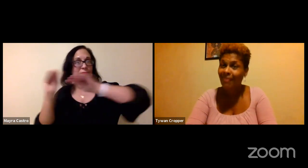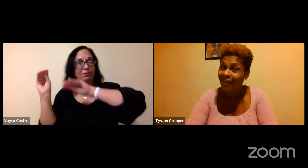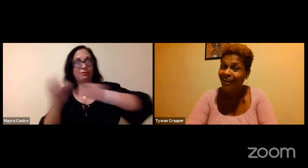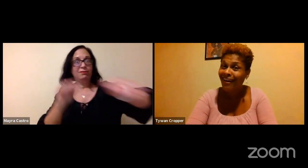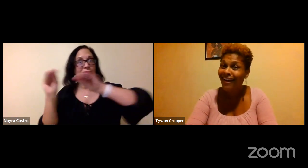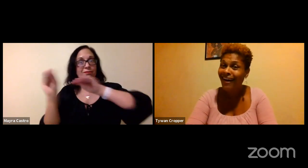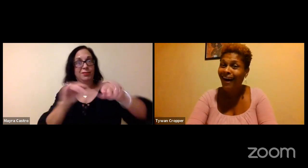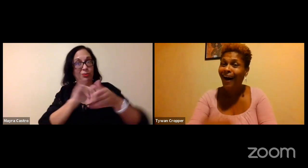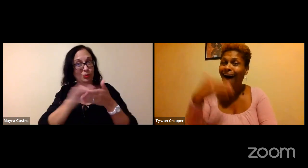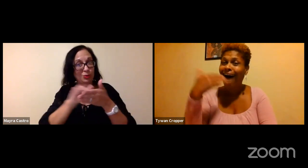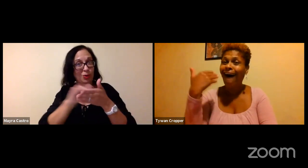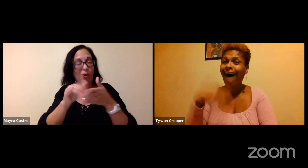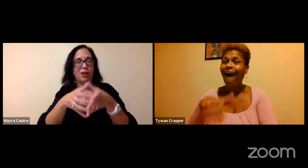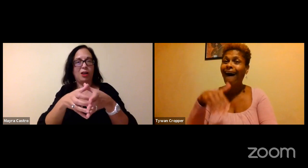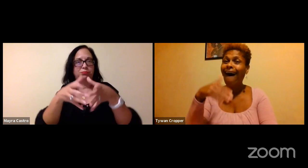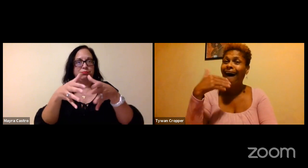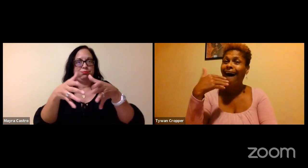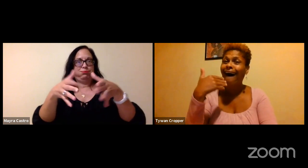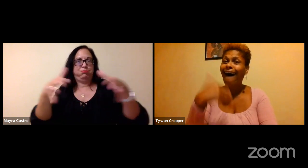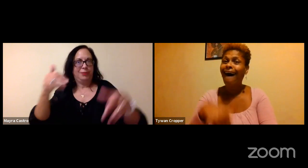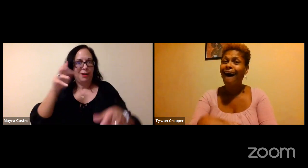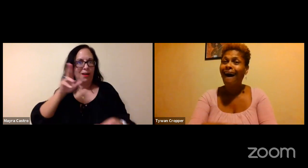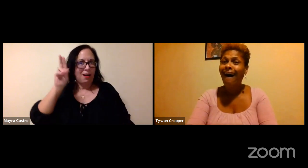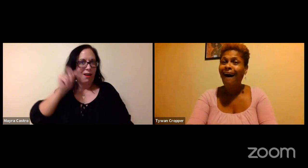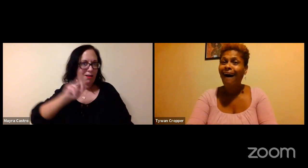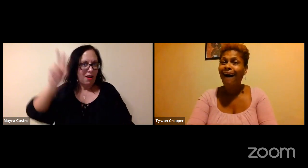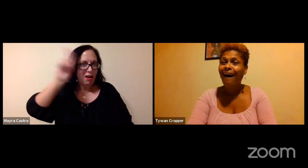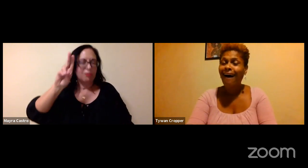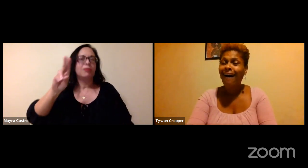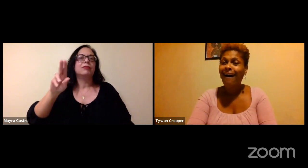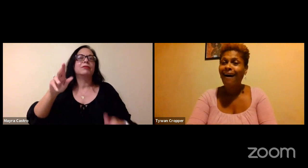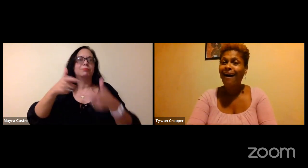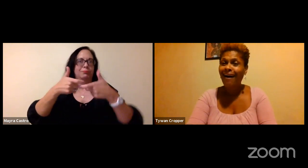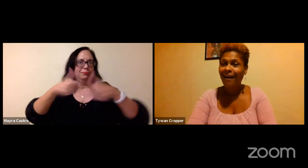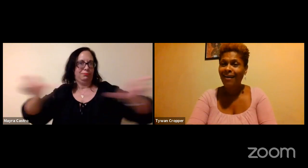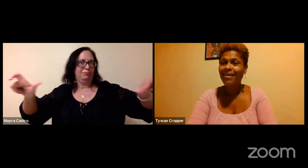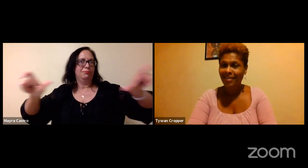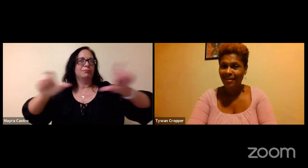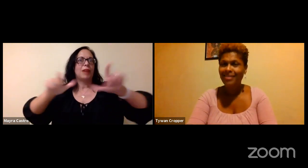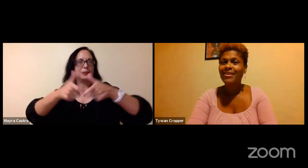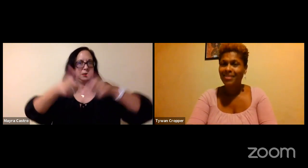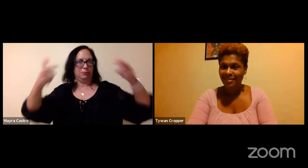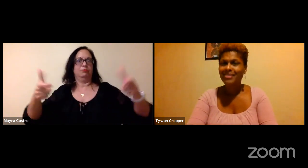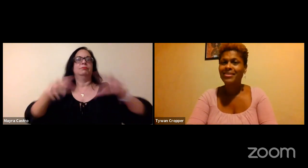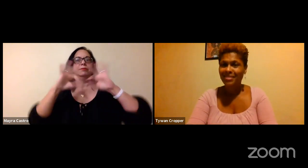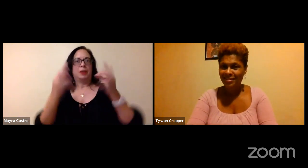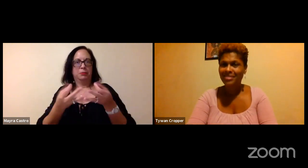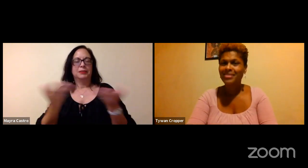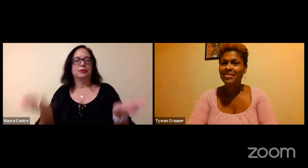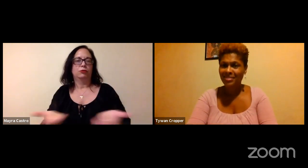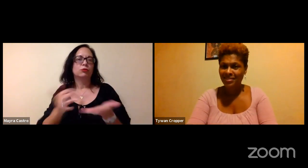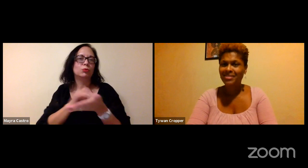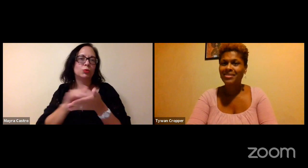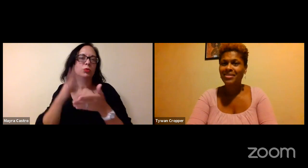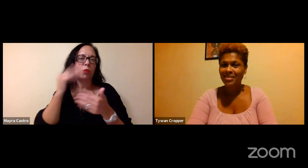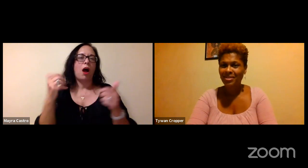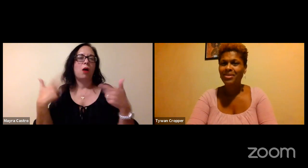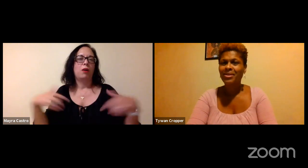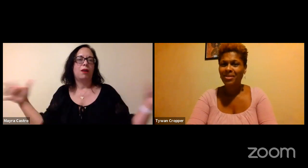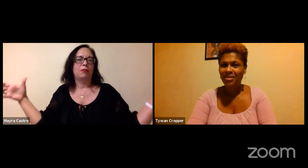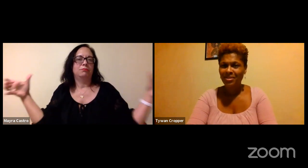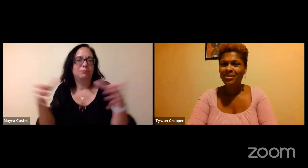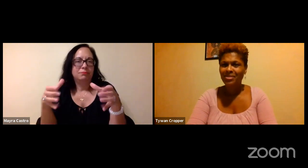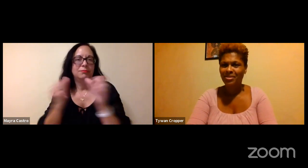education. And then some aunts and uncles also relocated to America. So we had